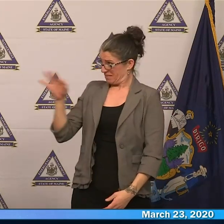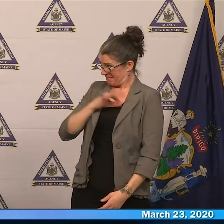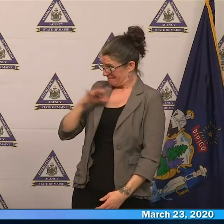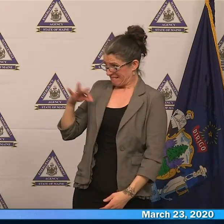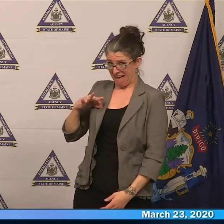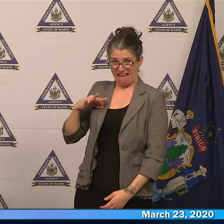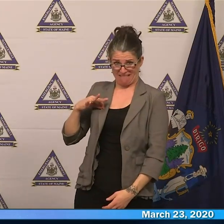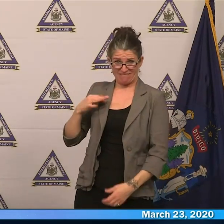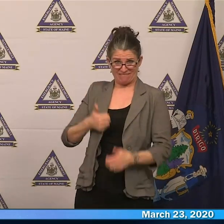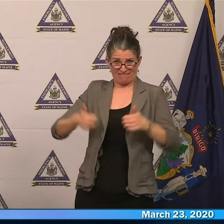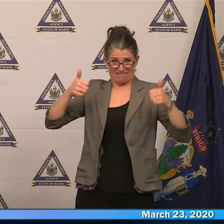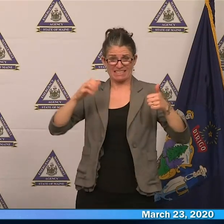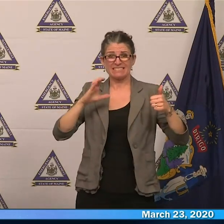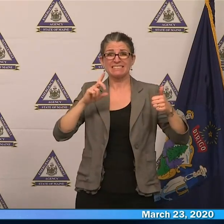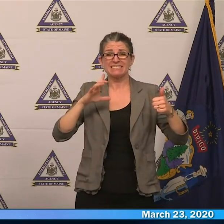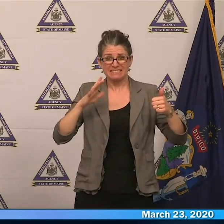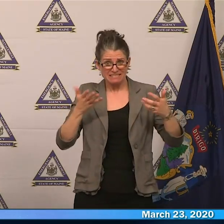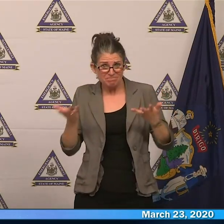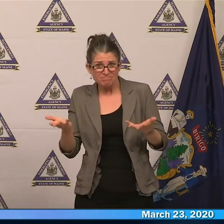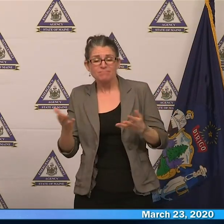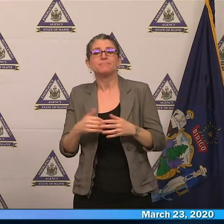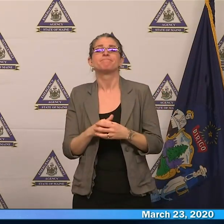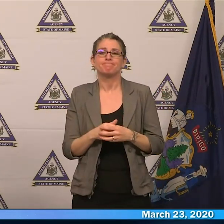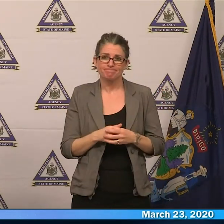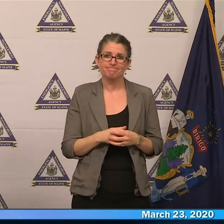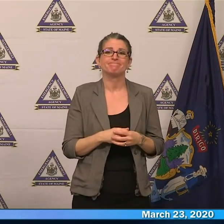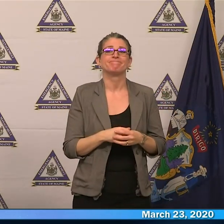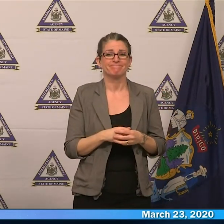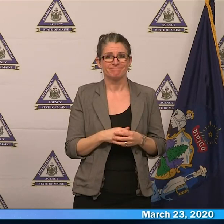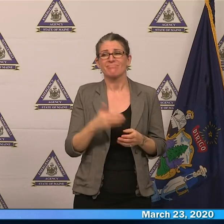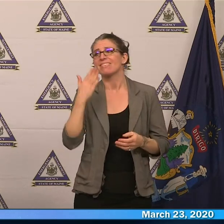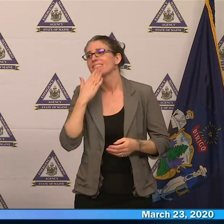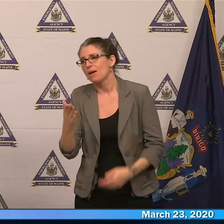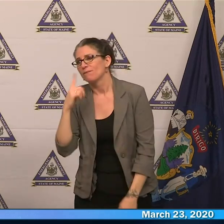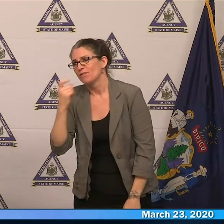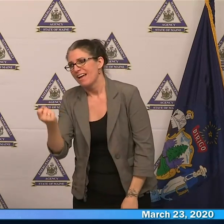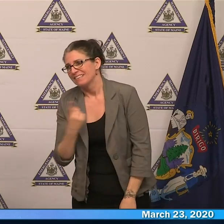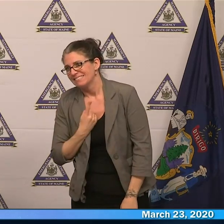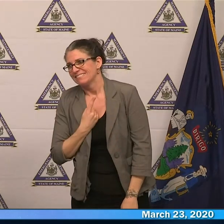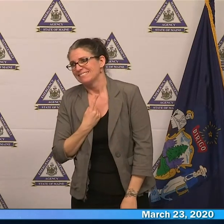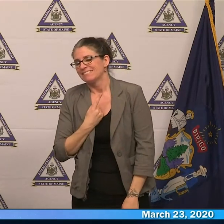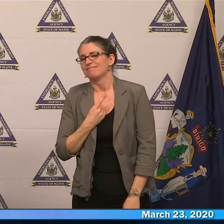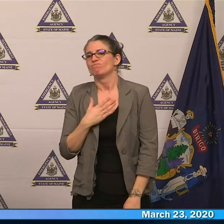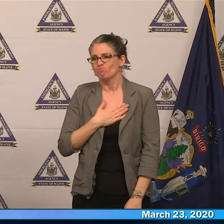doing? First of all, I appreciate the concern. It's not about me.